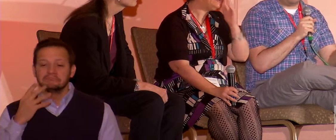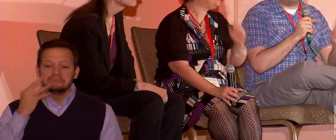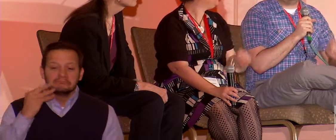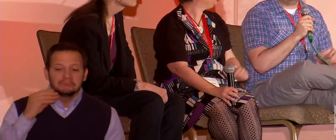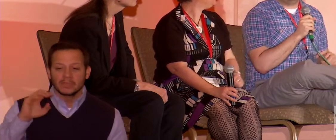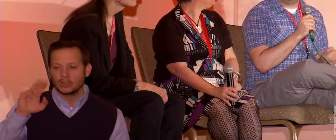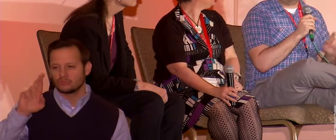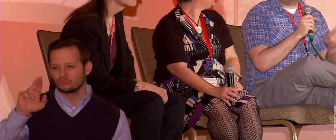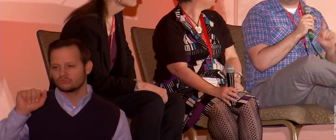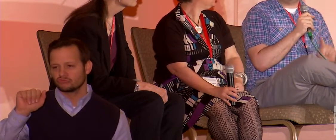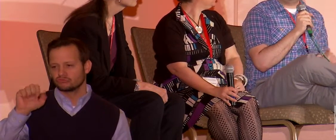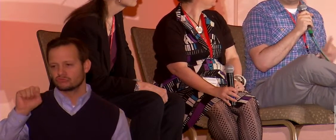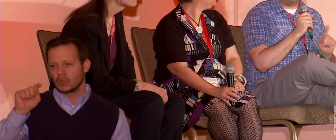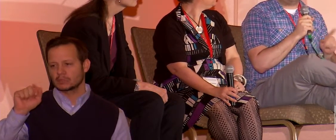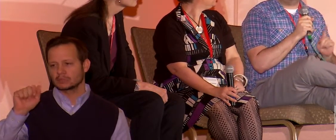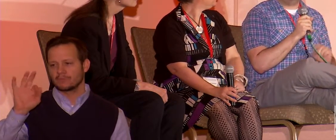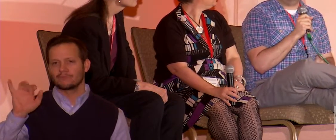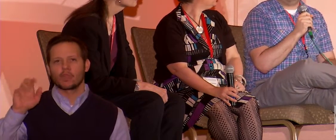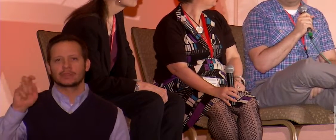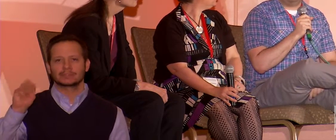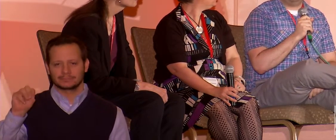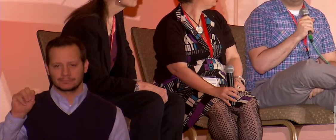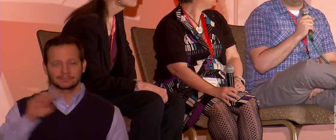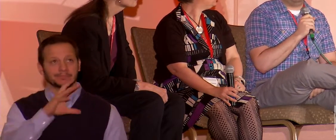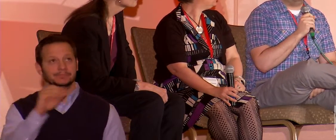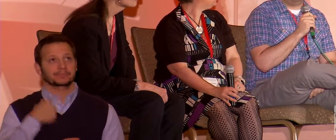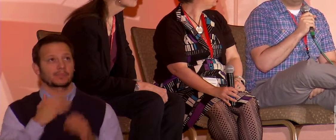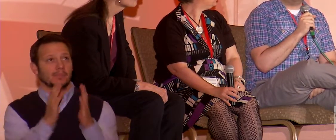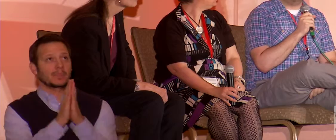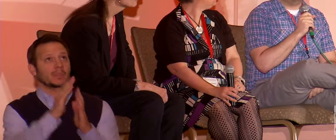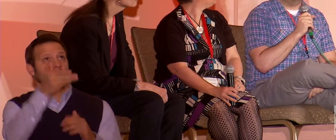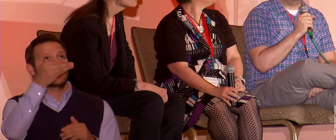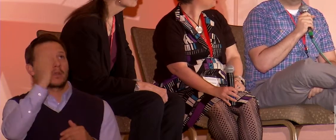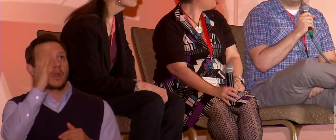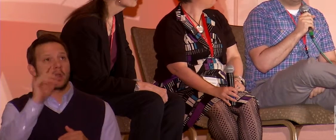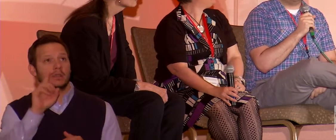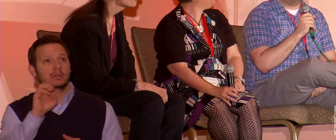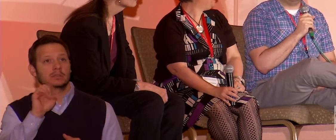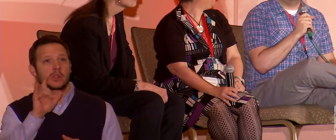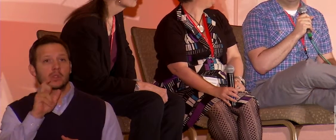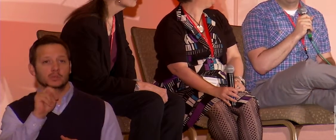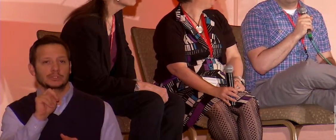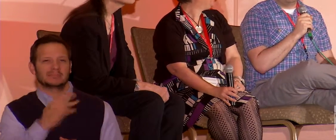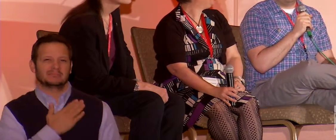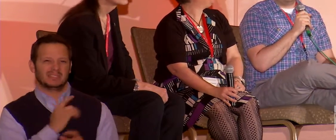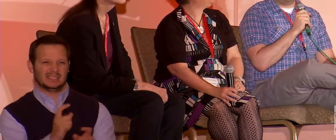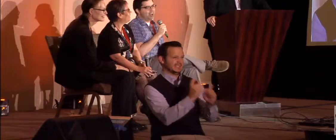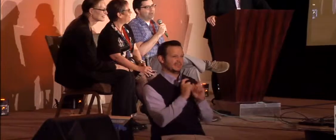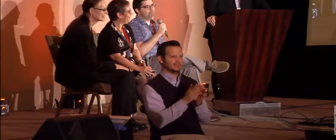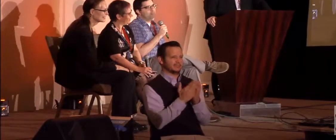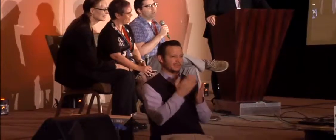then asking, this is the best part, asking for the God Delusion for Christmas, and then reading it.